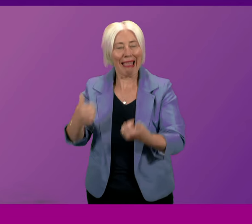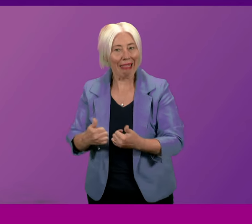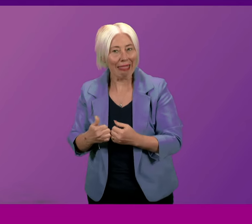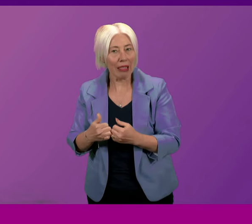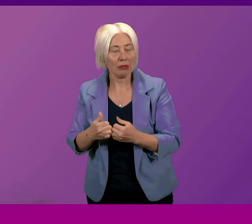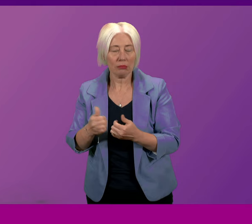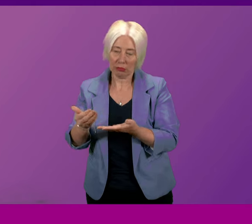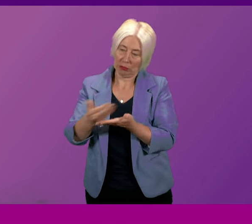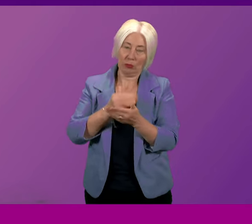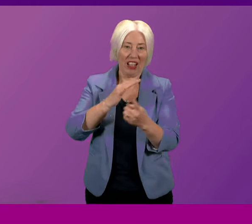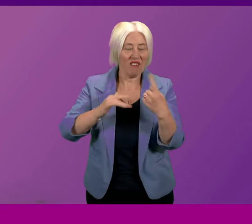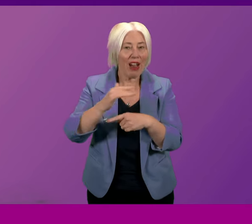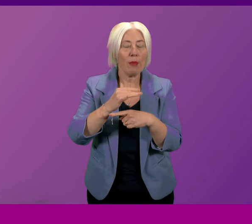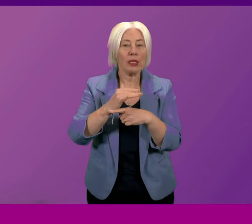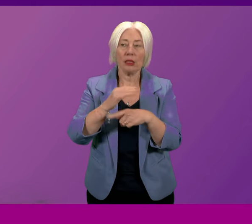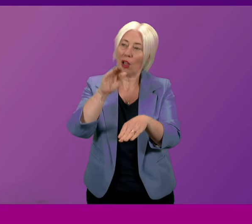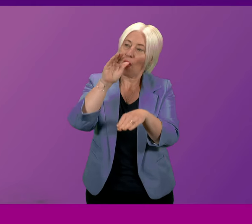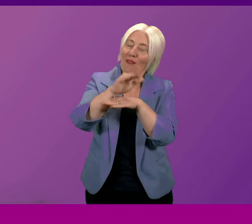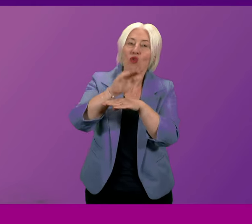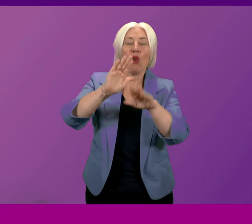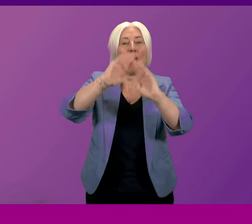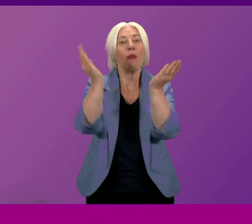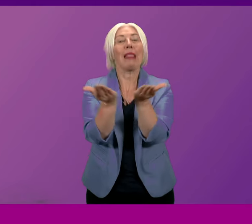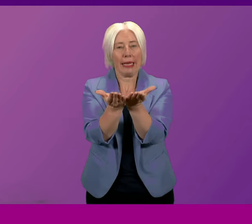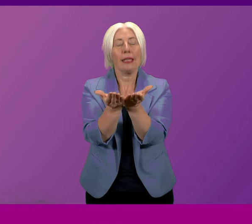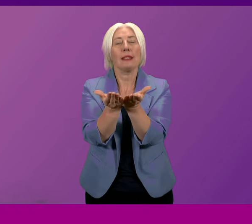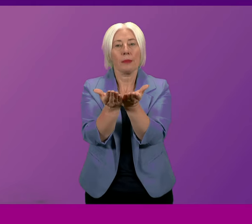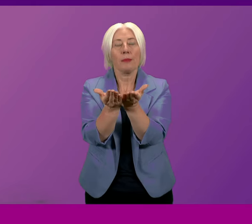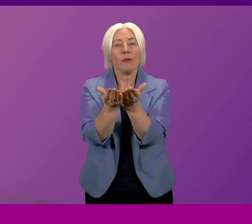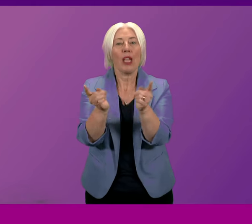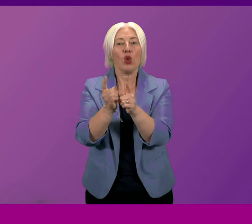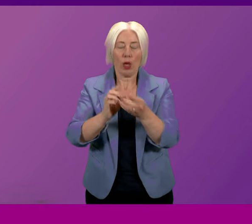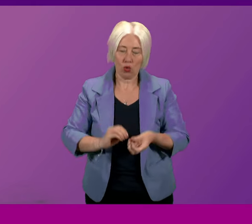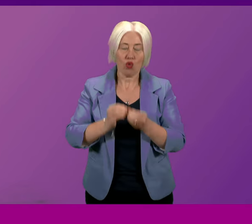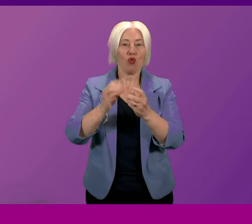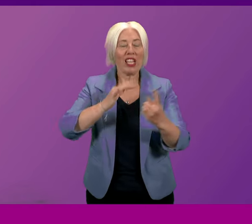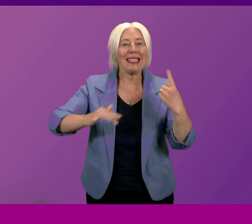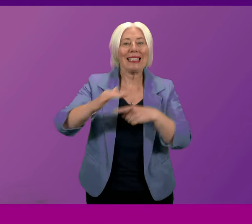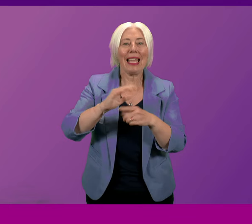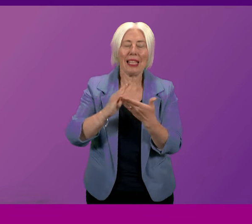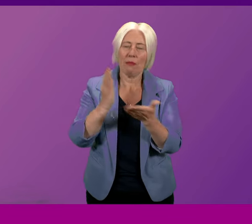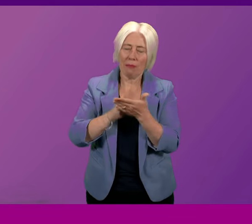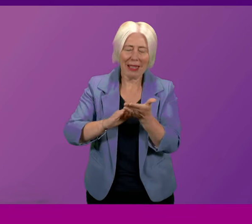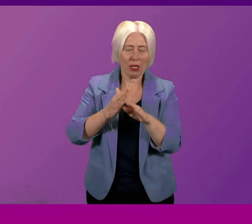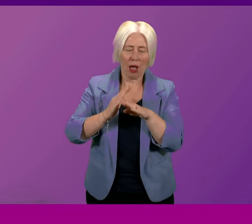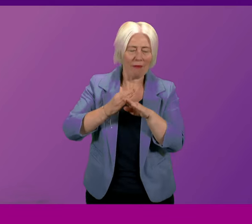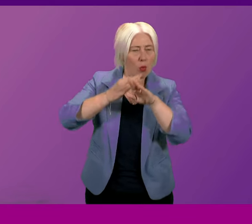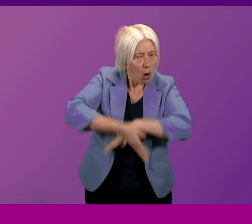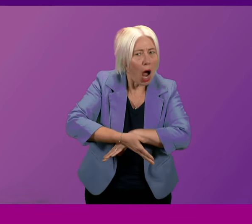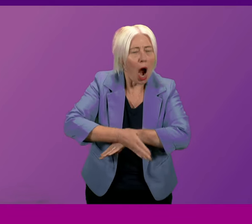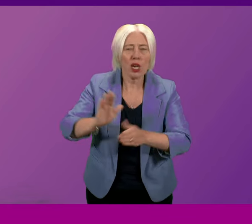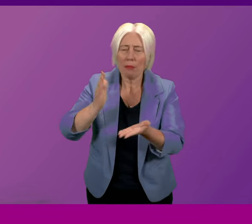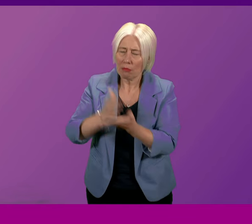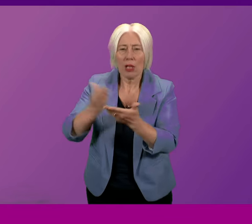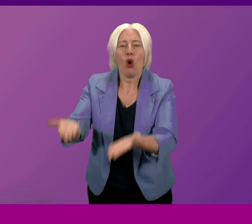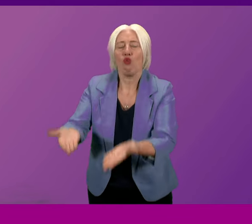environment and the future of our planet, and to create a society where hard work is rewarded and where